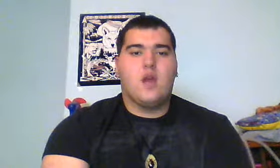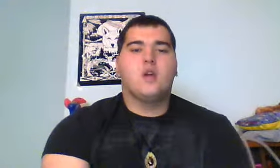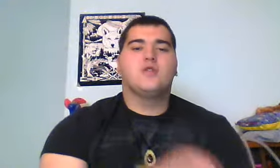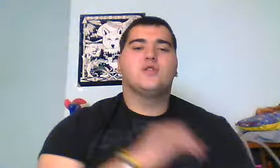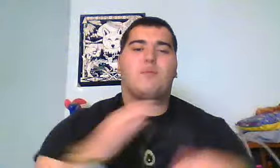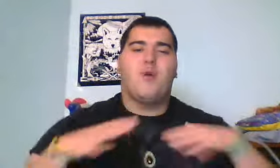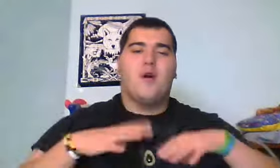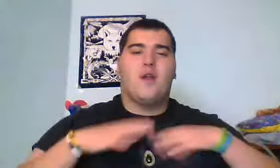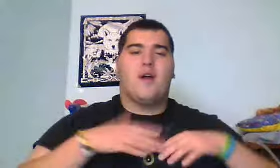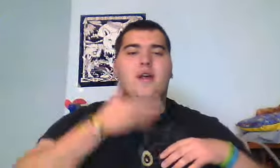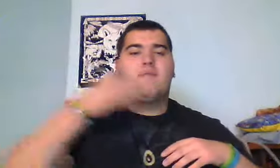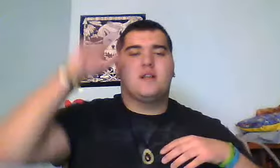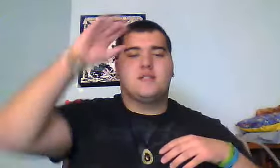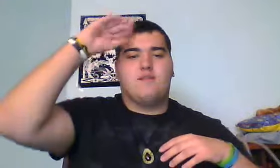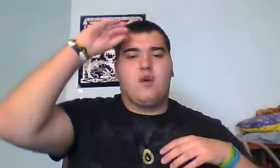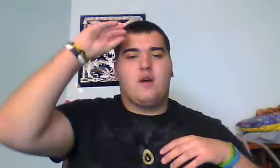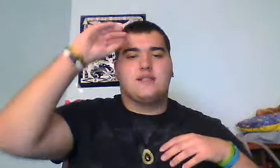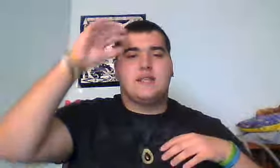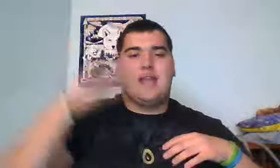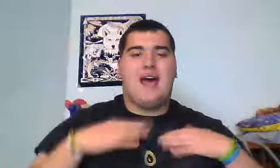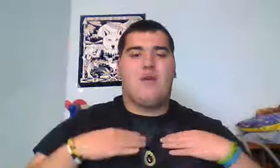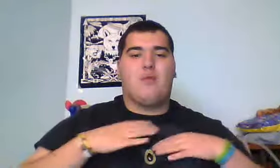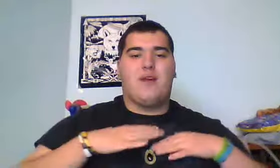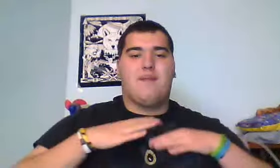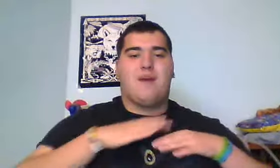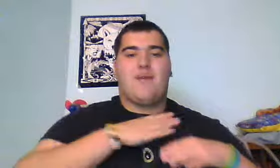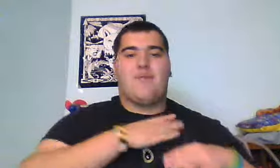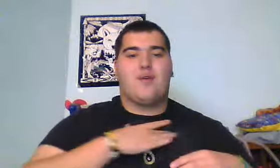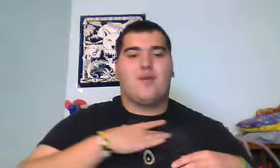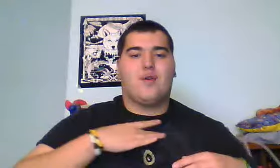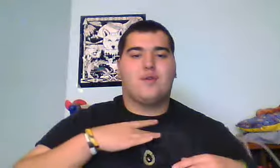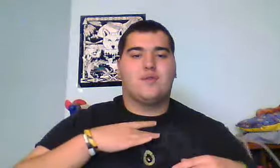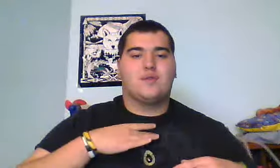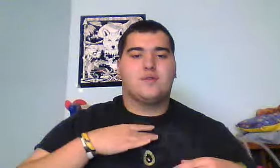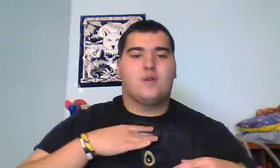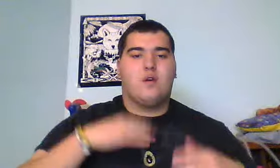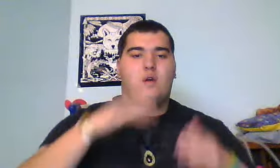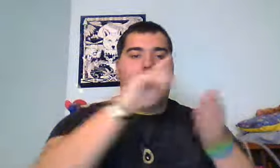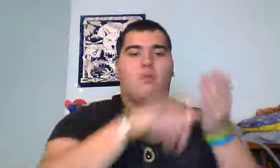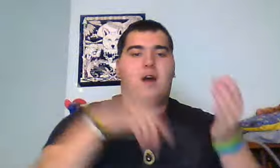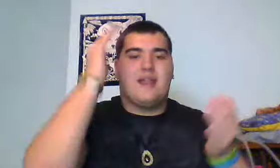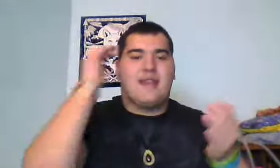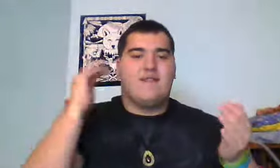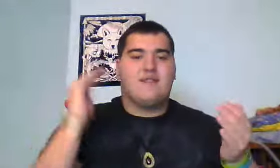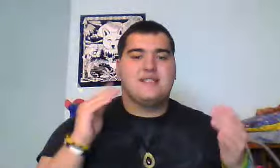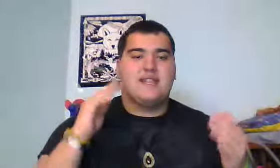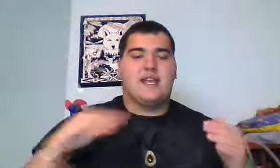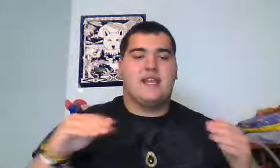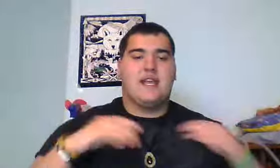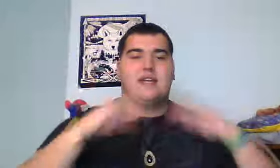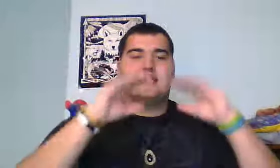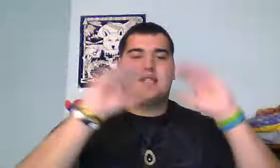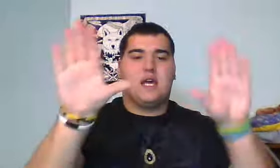To put on your vest, boys, and I'll wear my perm But I never did enough